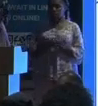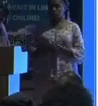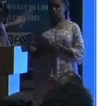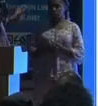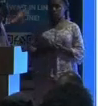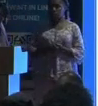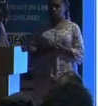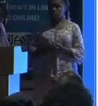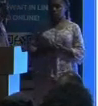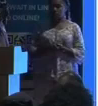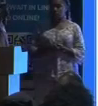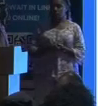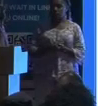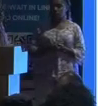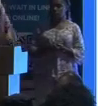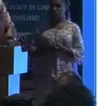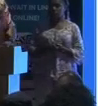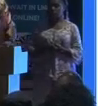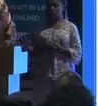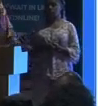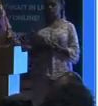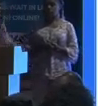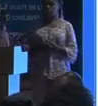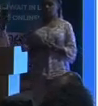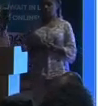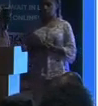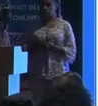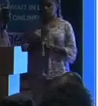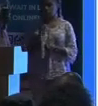That's his summary.